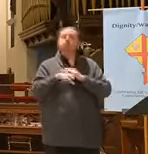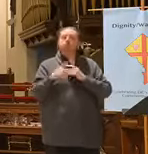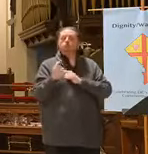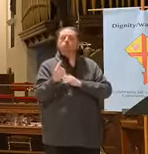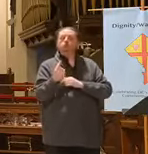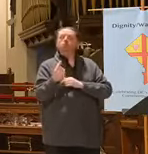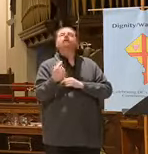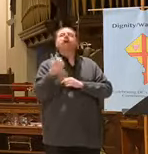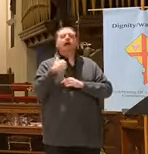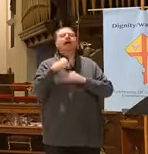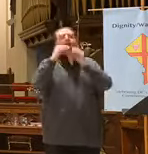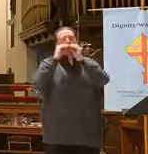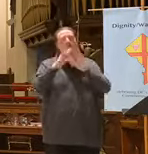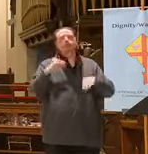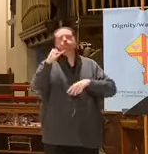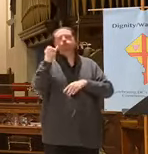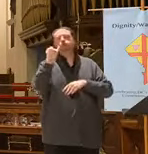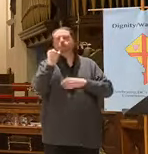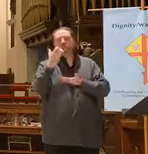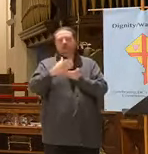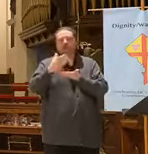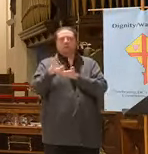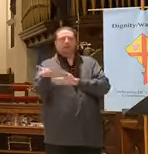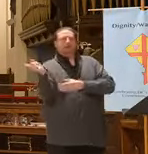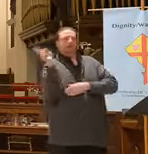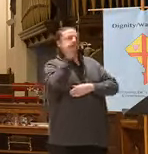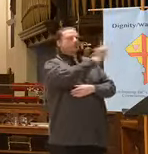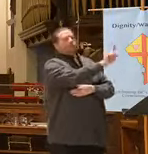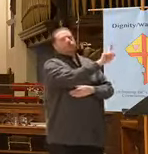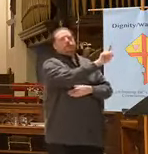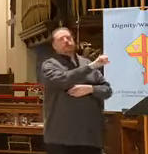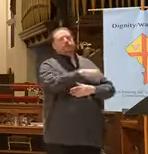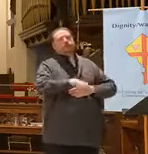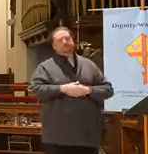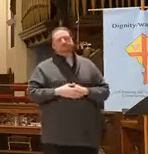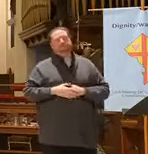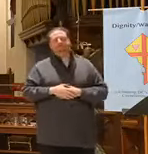accessible, consecrated grape juice will be available in a ceramic